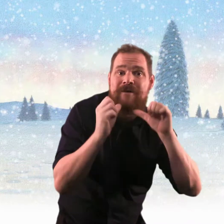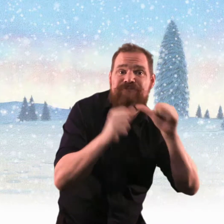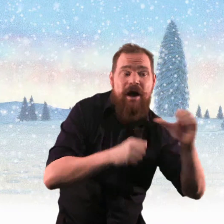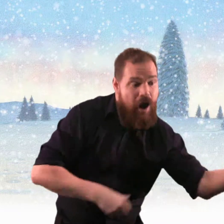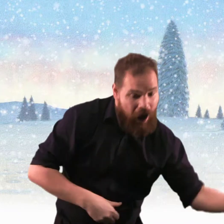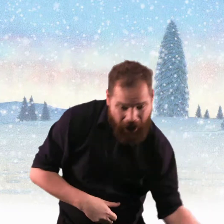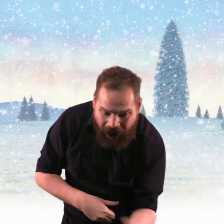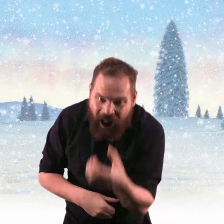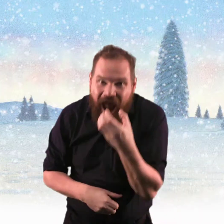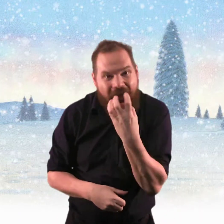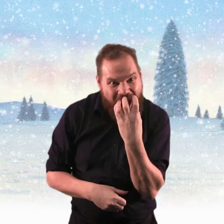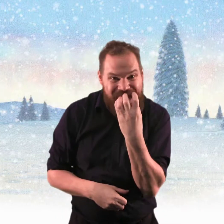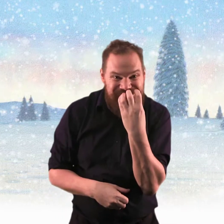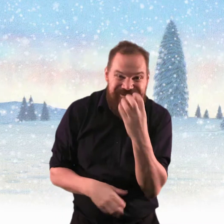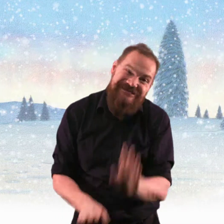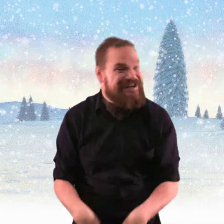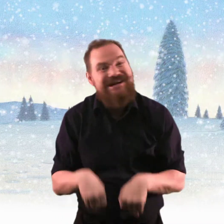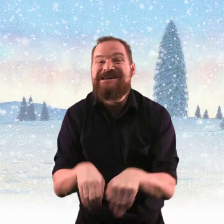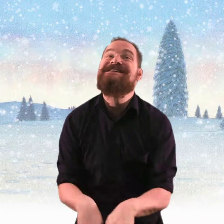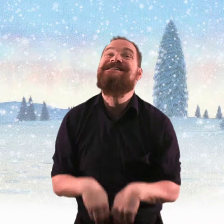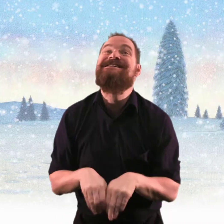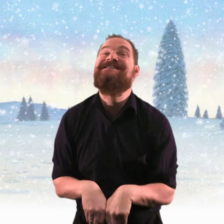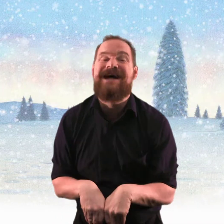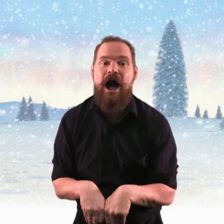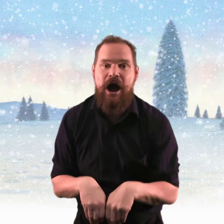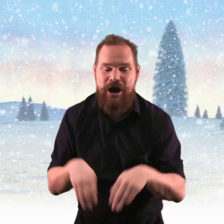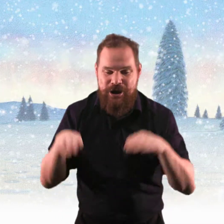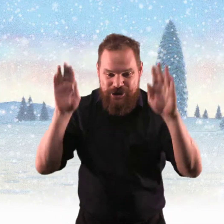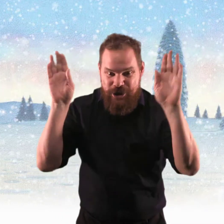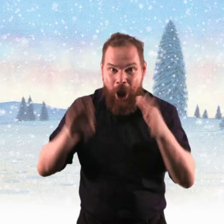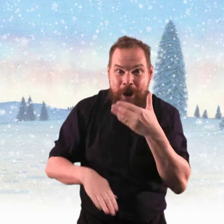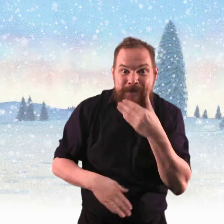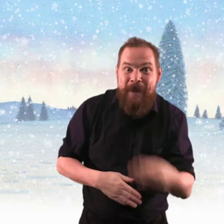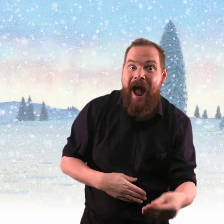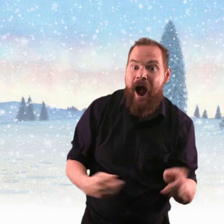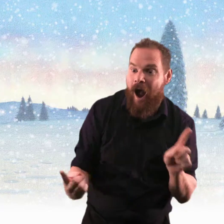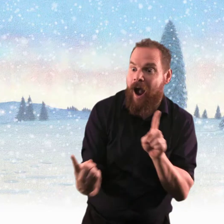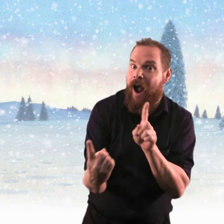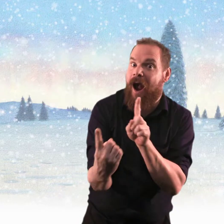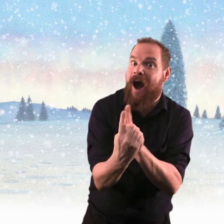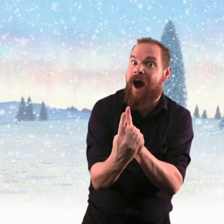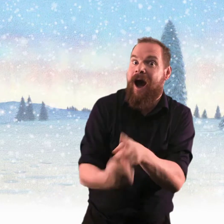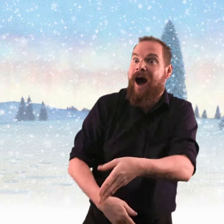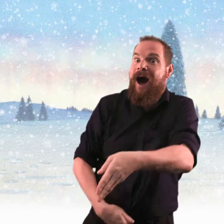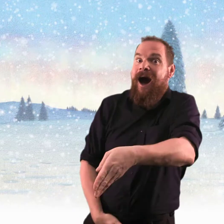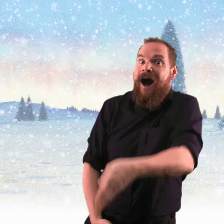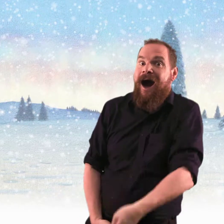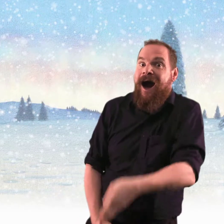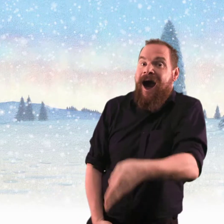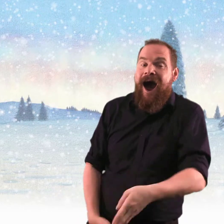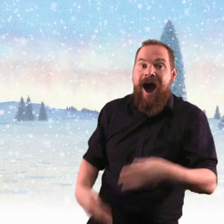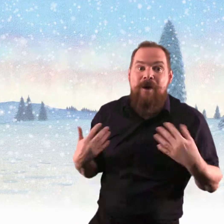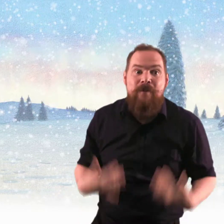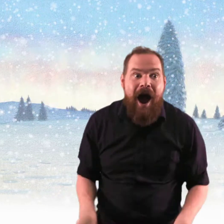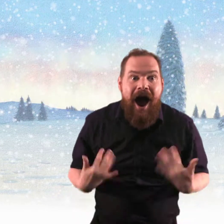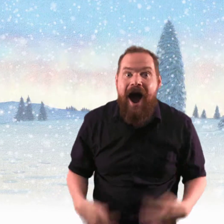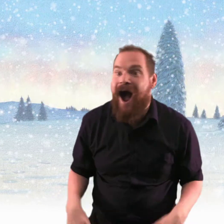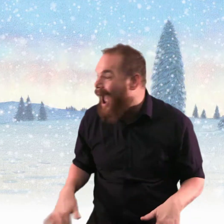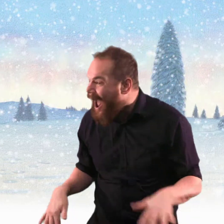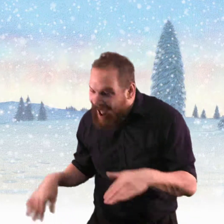Snowdog started sniffing around the garden, and he found the old dog's favourite ball. He wanted to play. The Snowdog